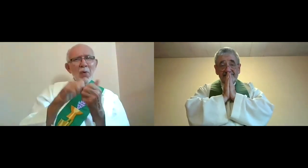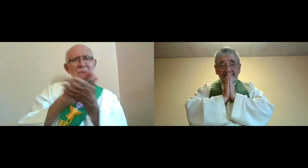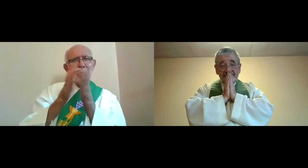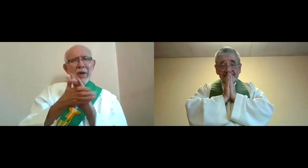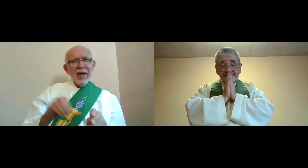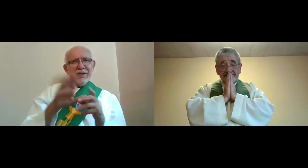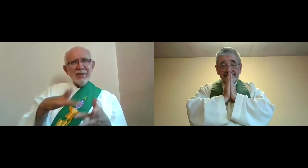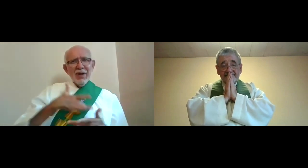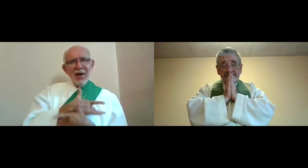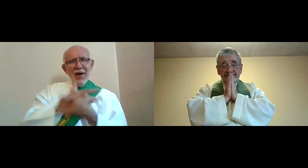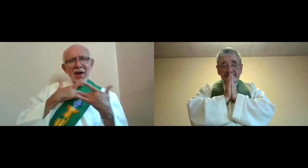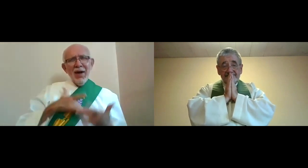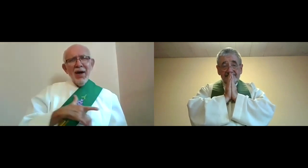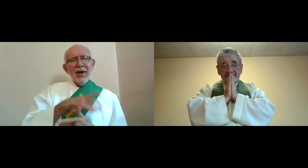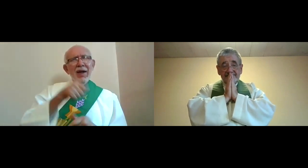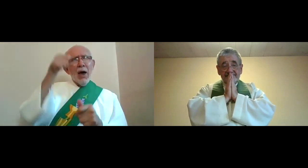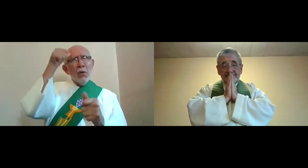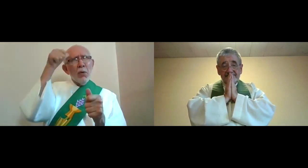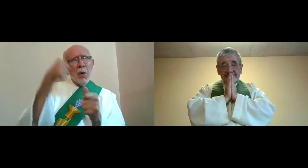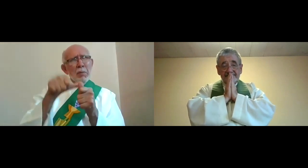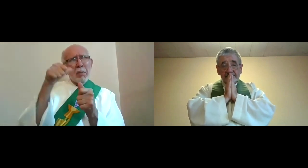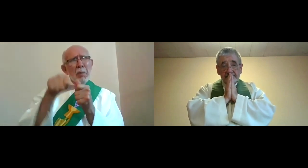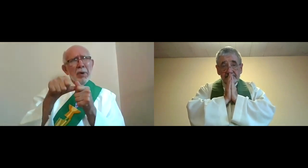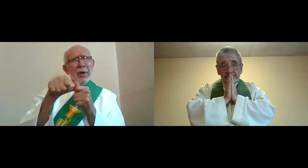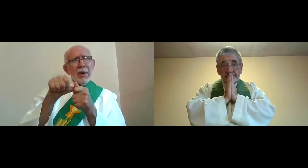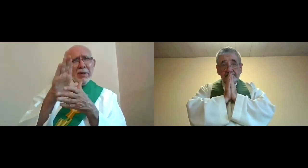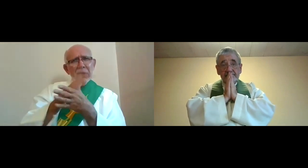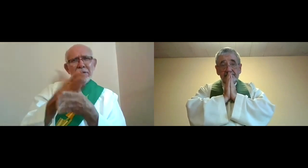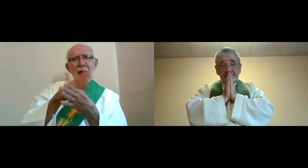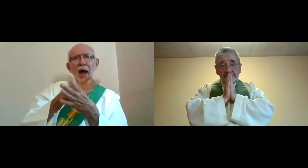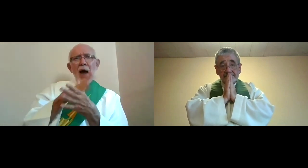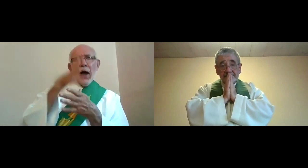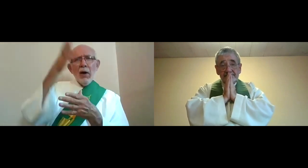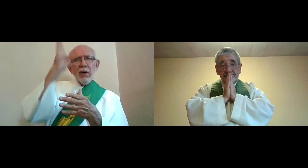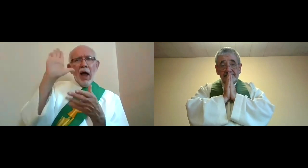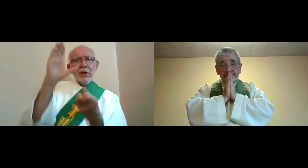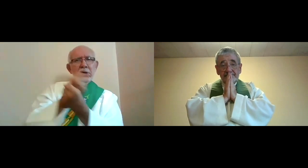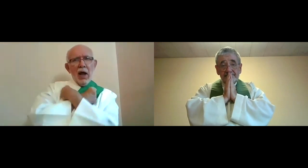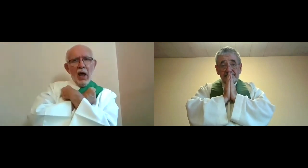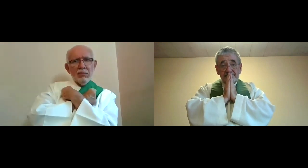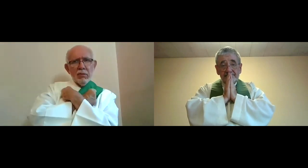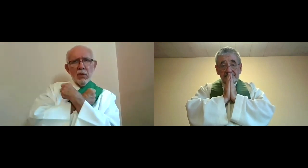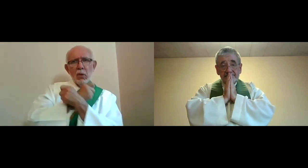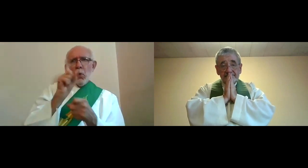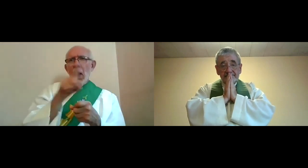Amen. The Mass is ended. Go forth with peace in your hearts, and remember to share God's love